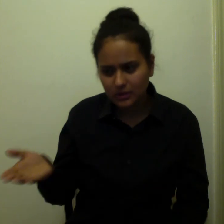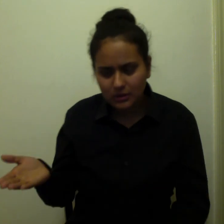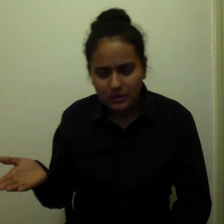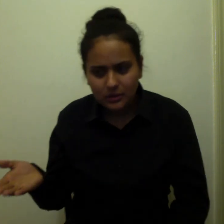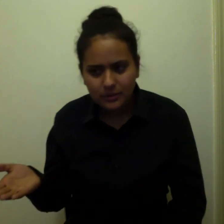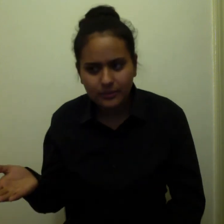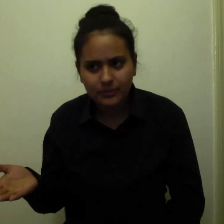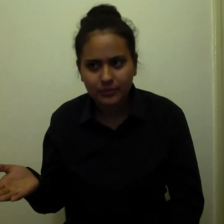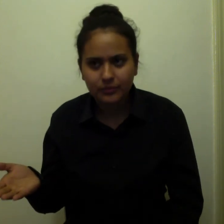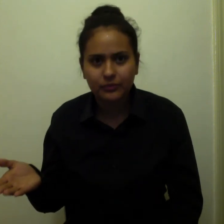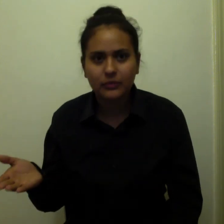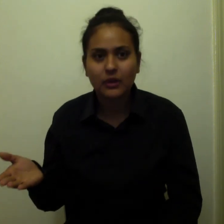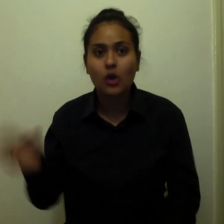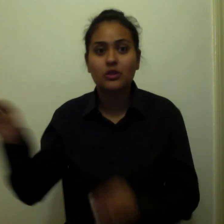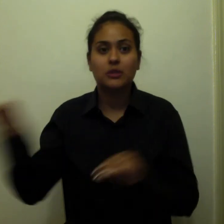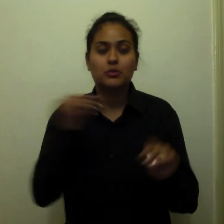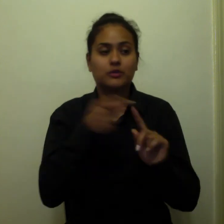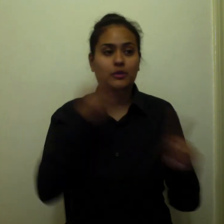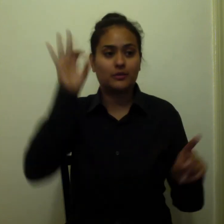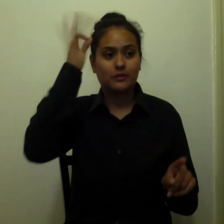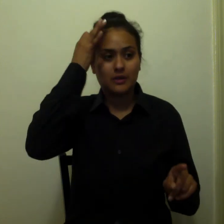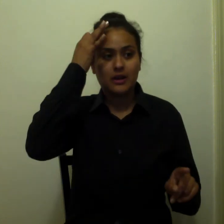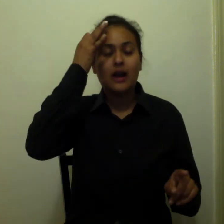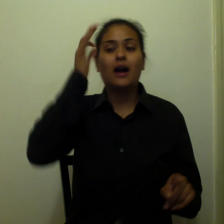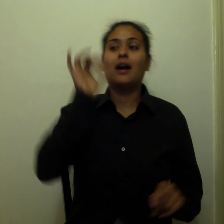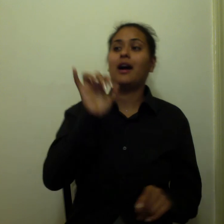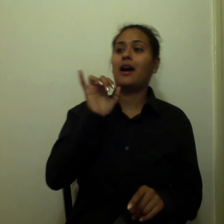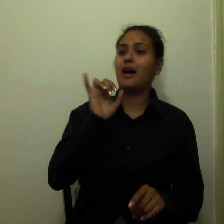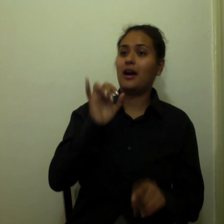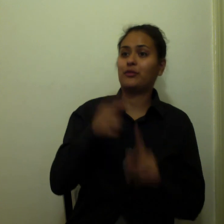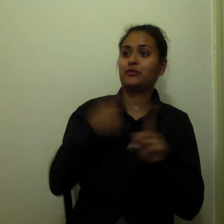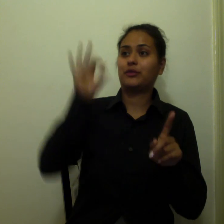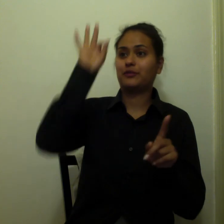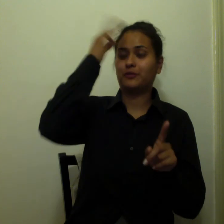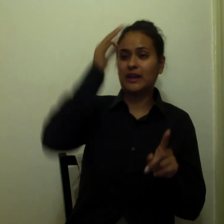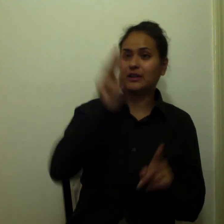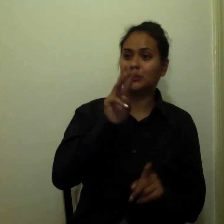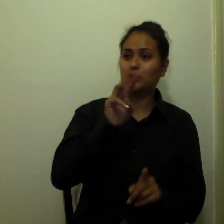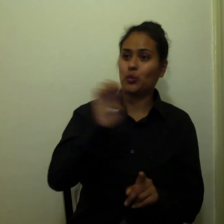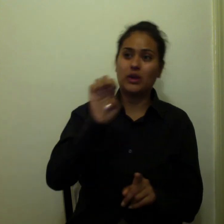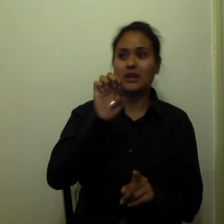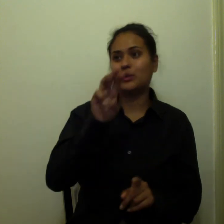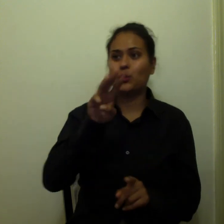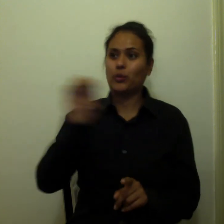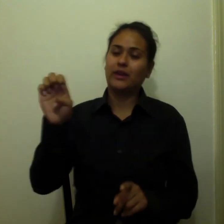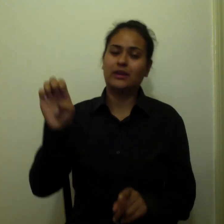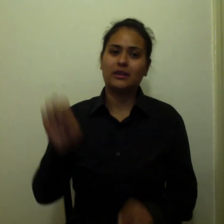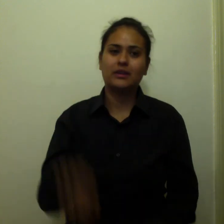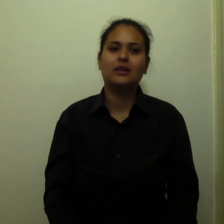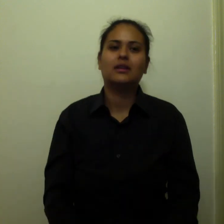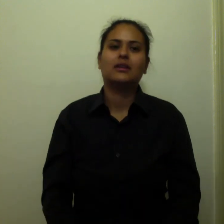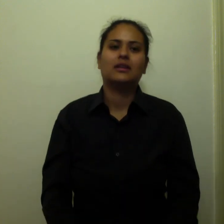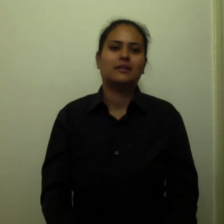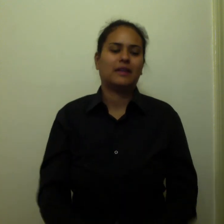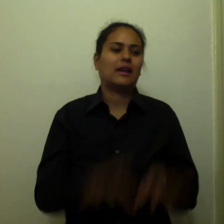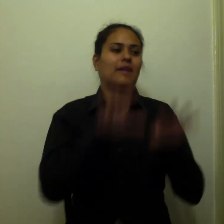They came from France, c'est French, oui, oui. And what else? And then they invaded and they stayed, and they